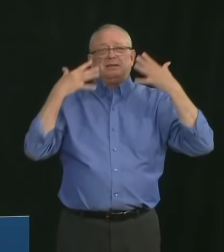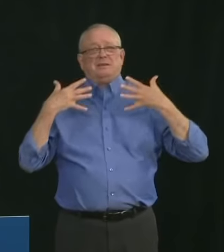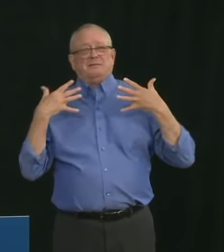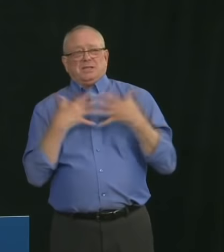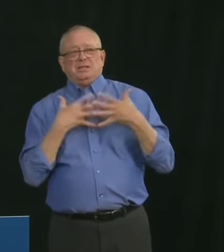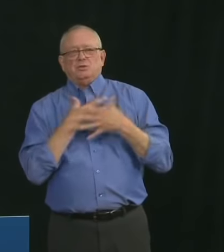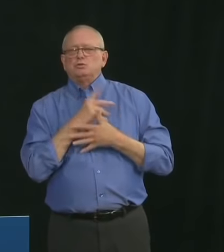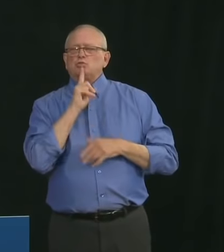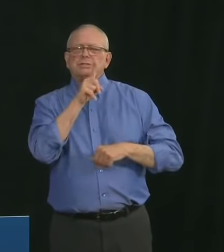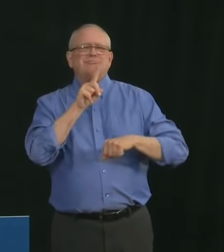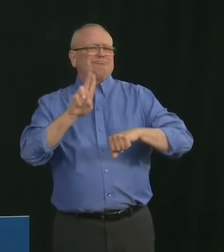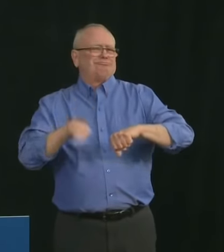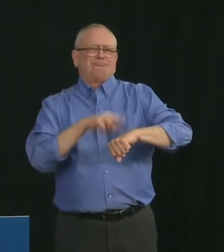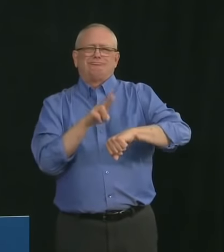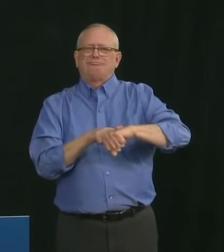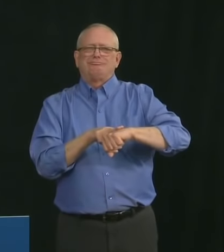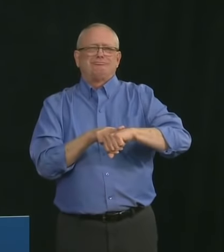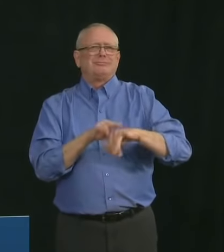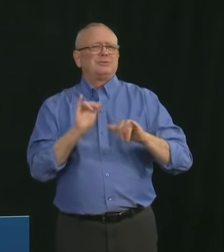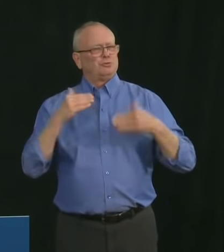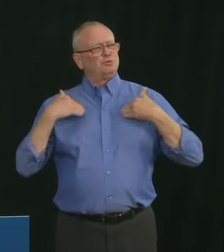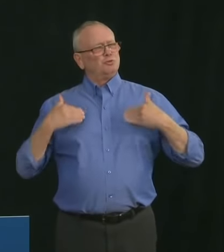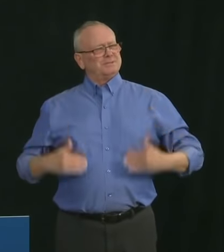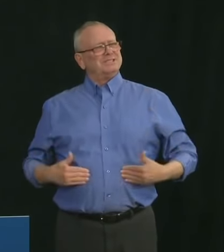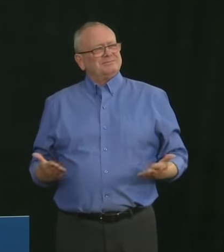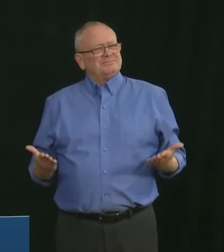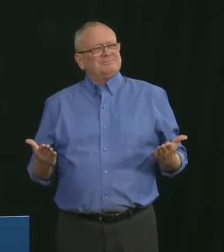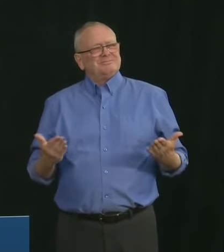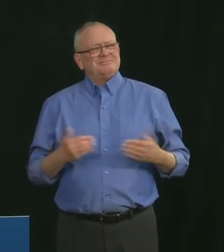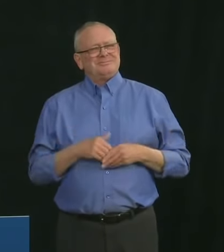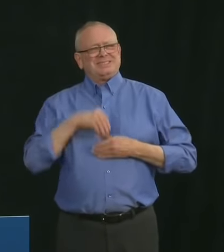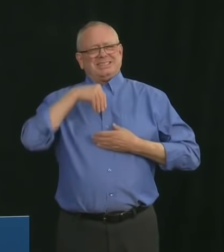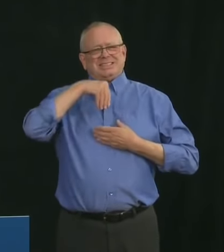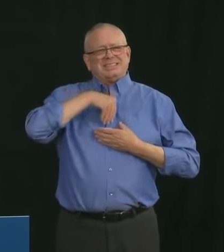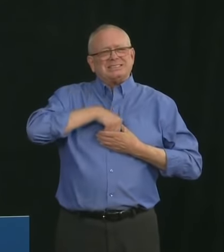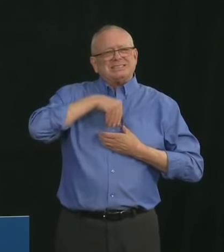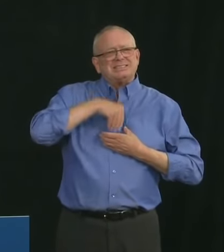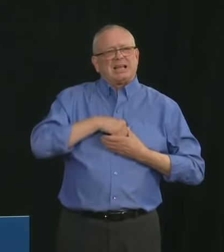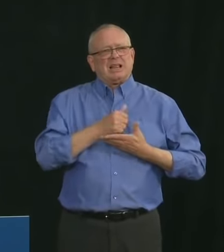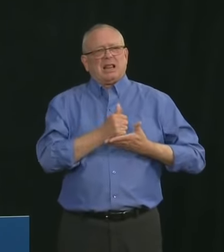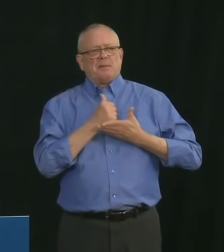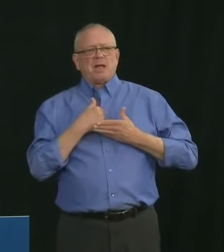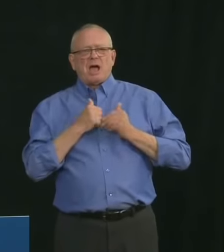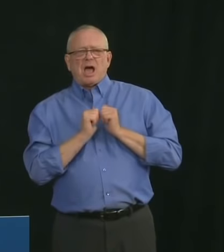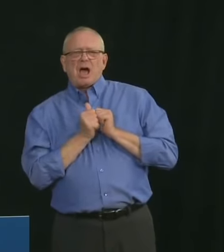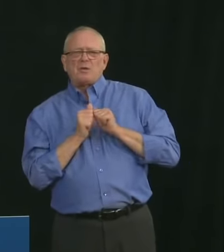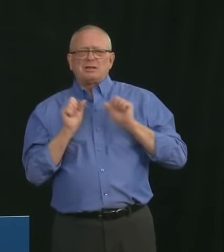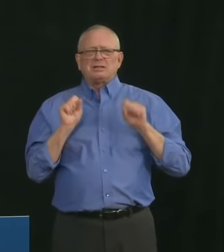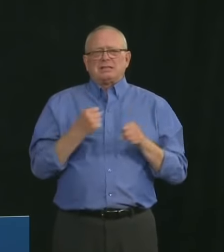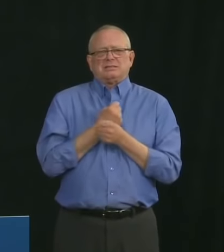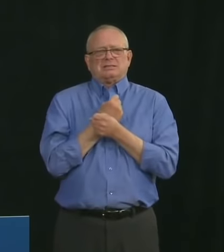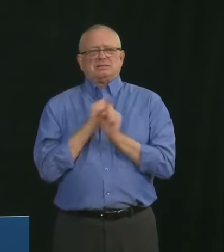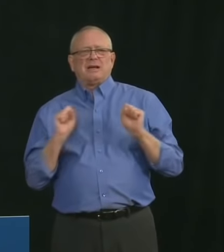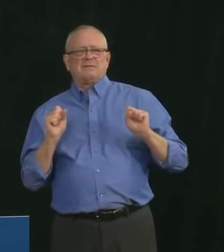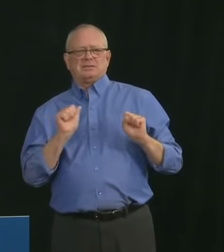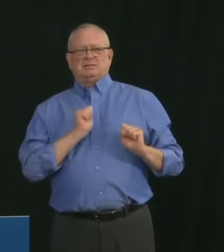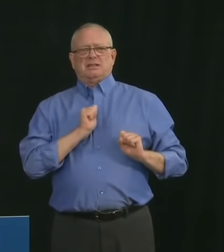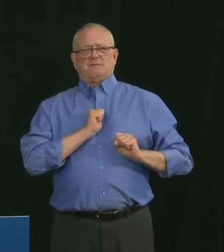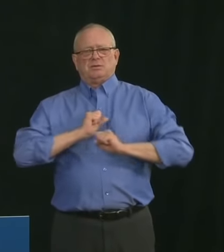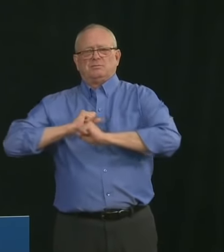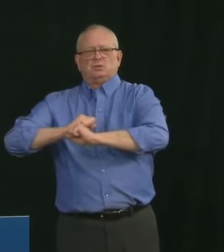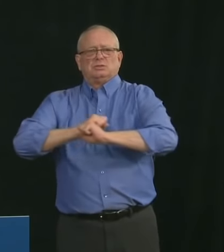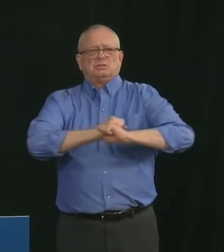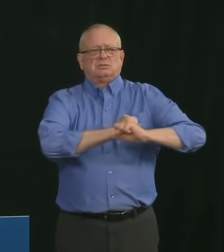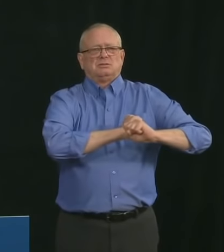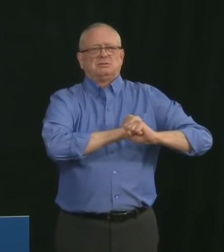are a part of our built-in mechanisms to keep us safe, and a small dose of worry can be a reminder of why following public health